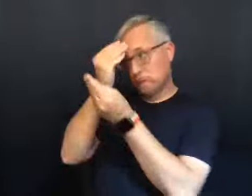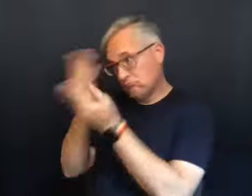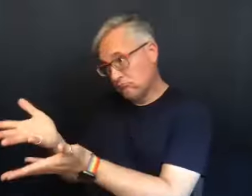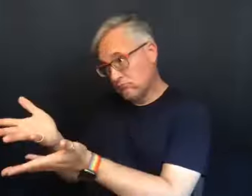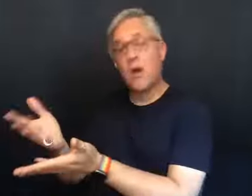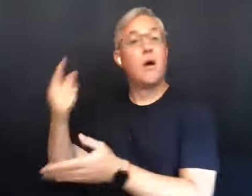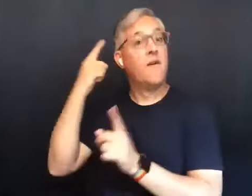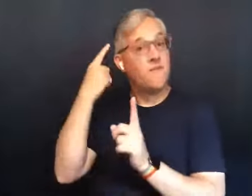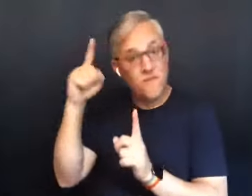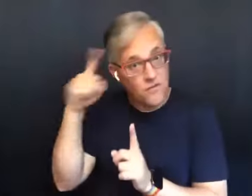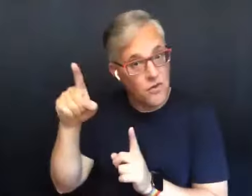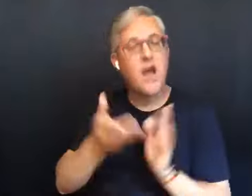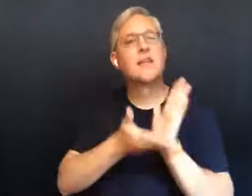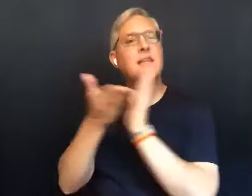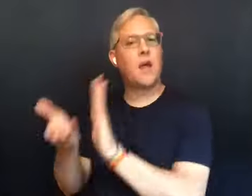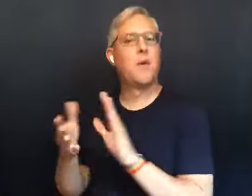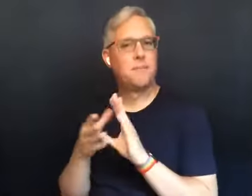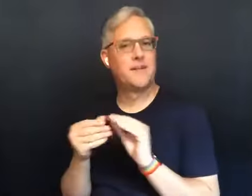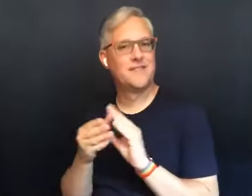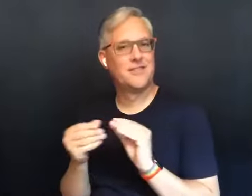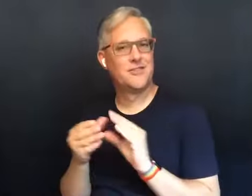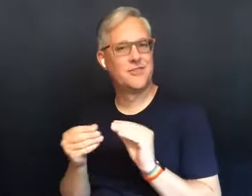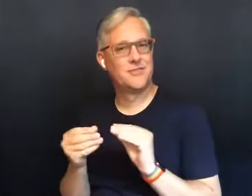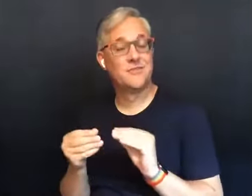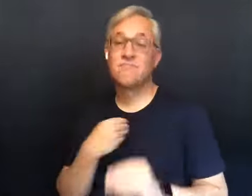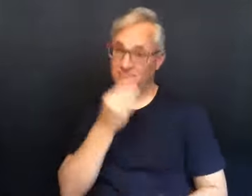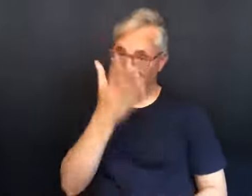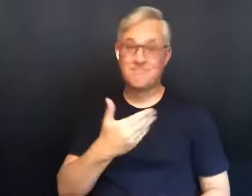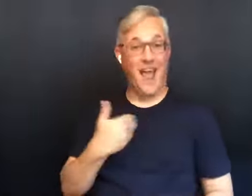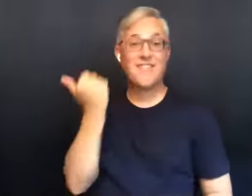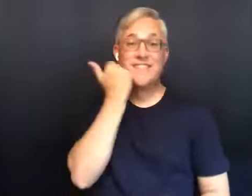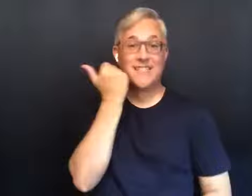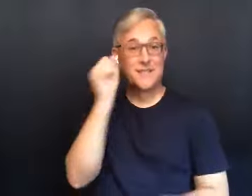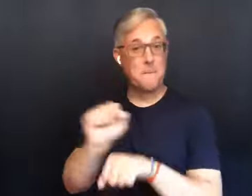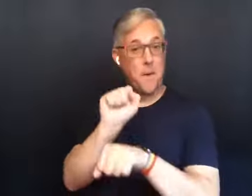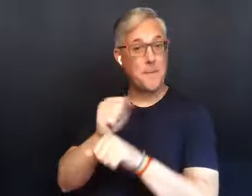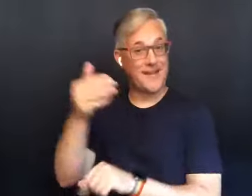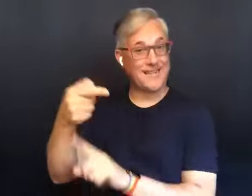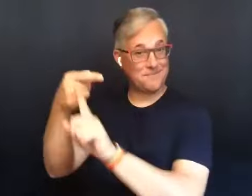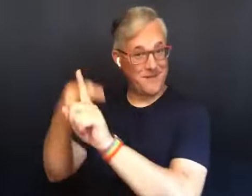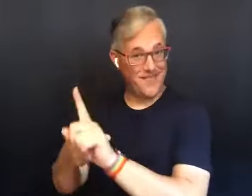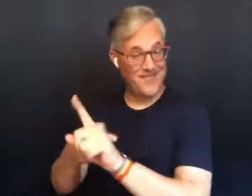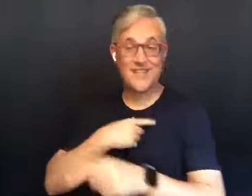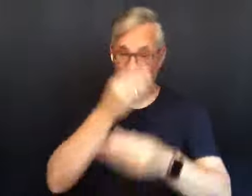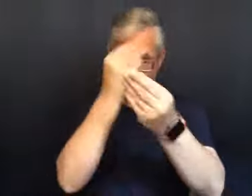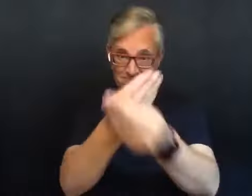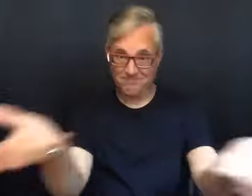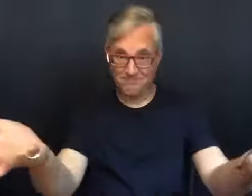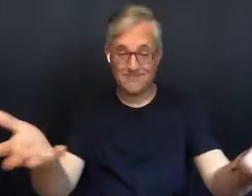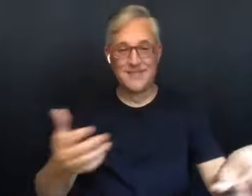anonymity at the personal level so that I can carry the message. So that's my goal today. I've taken that on. I